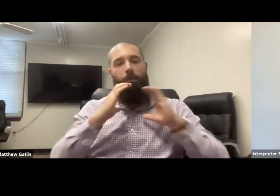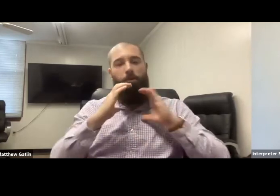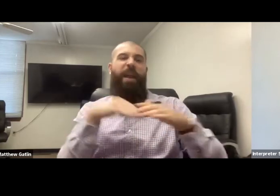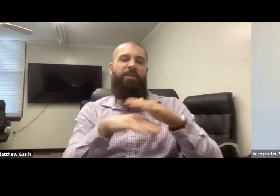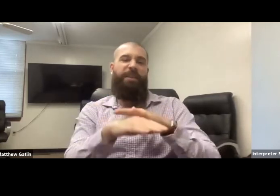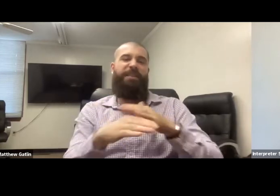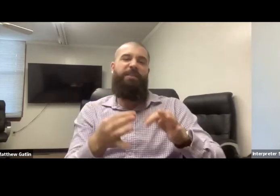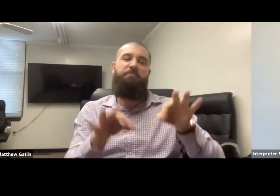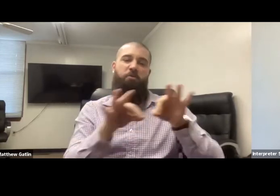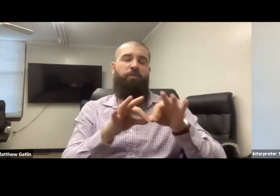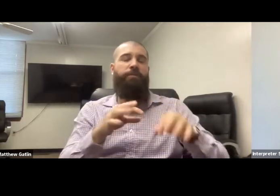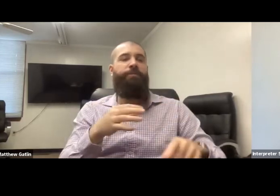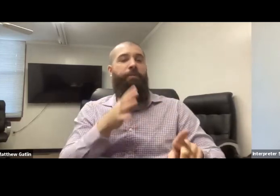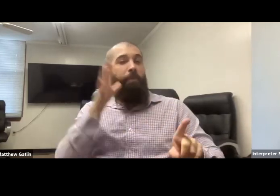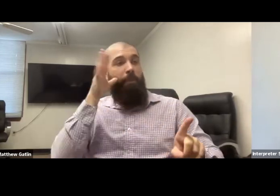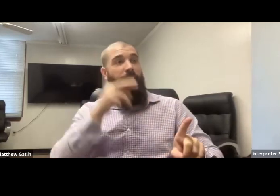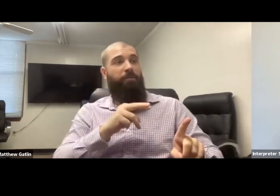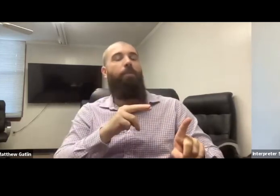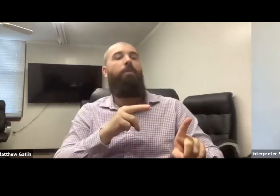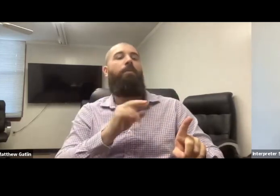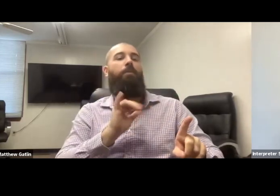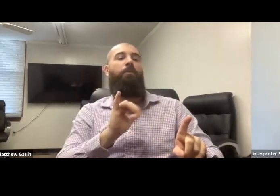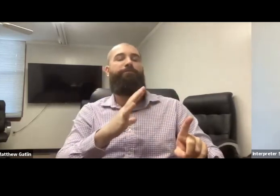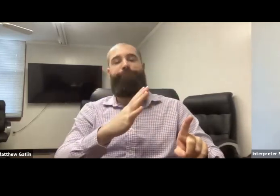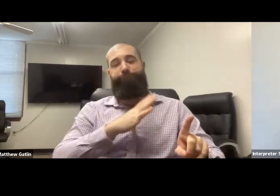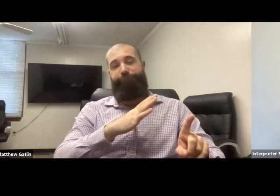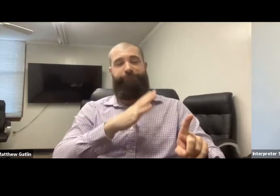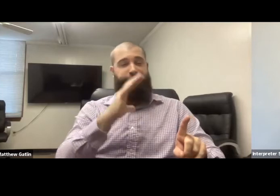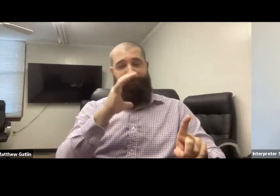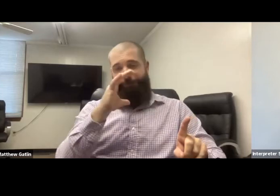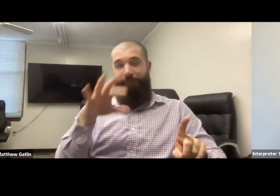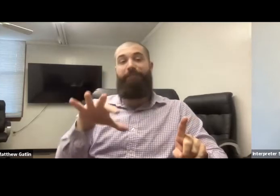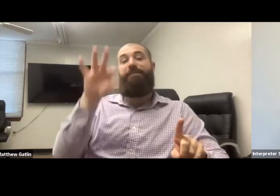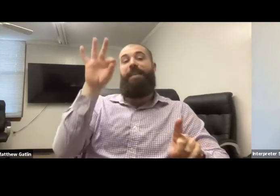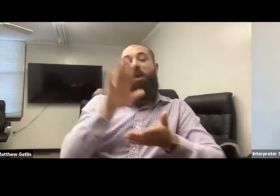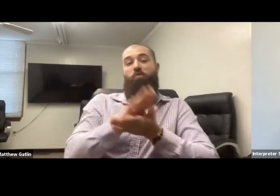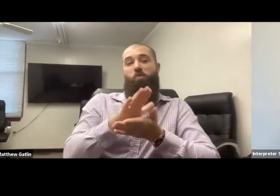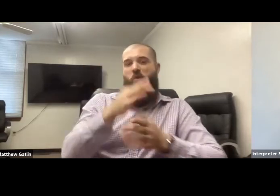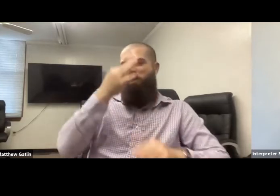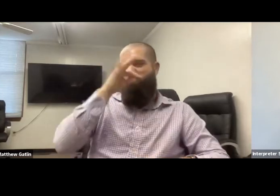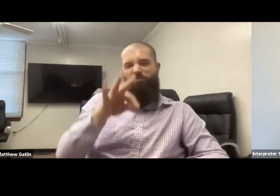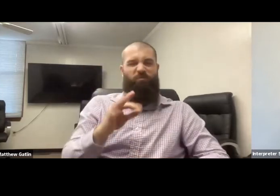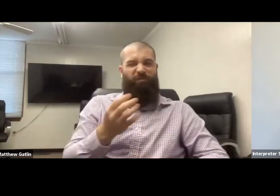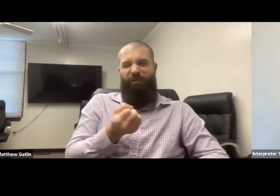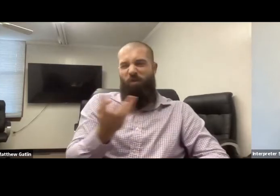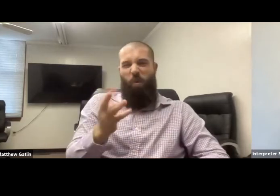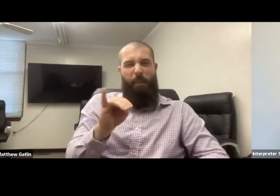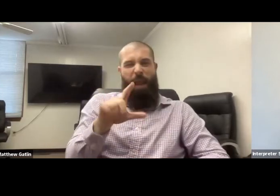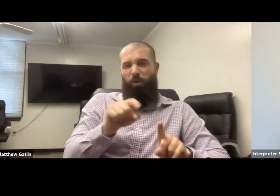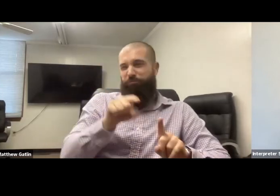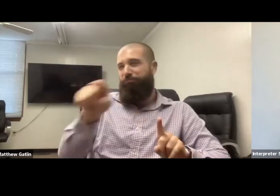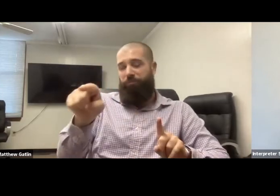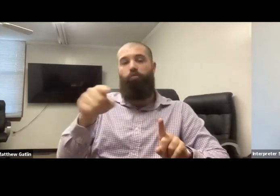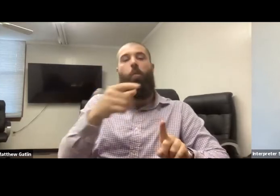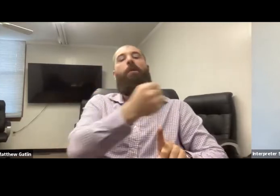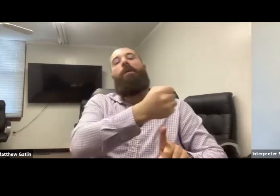with an interpreter. And so I'd have more access to communication and how important that was. And so they found a school that